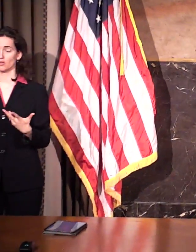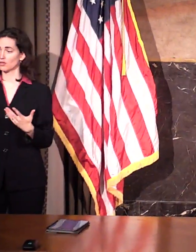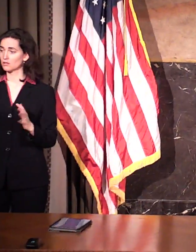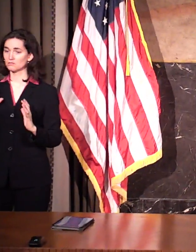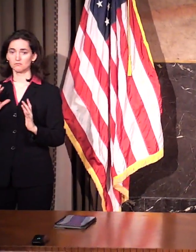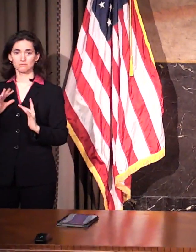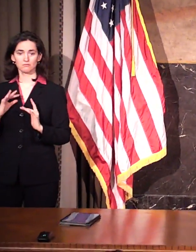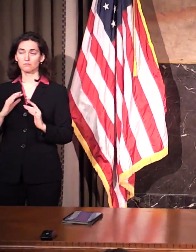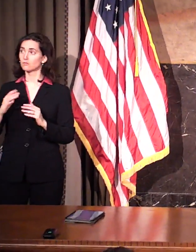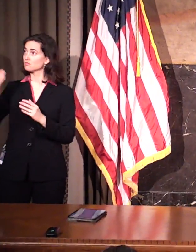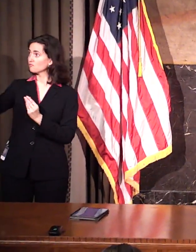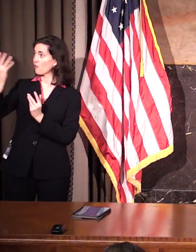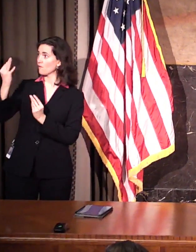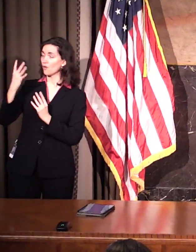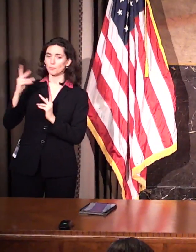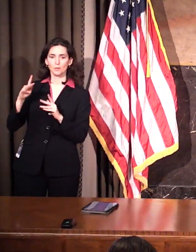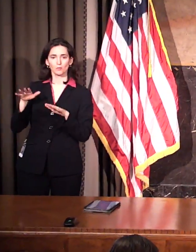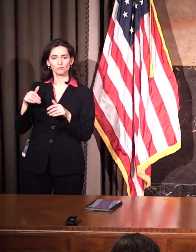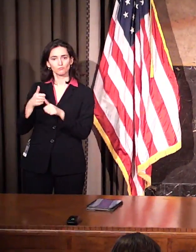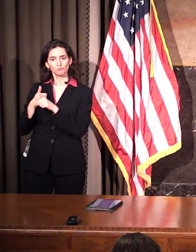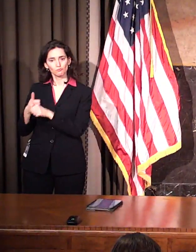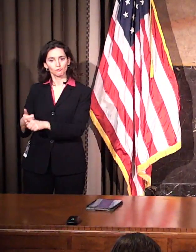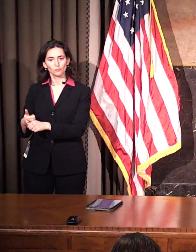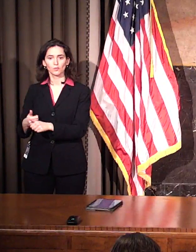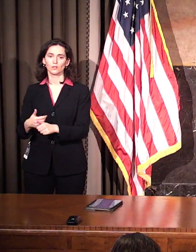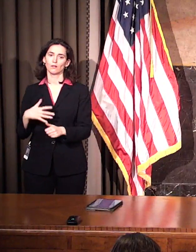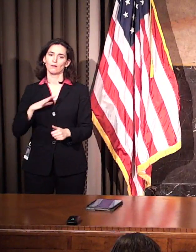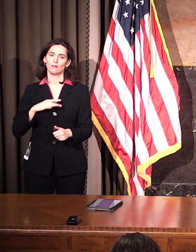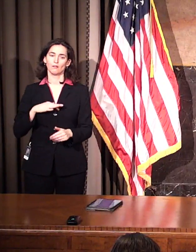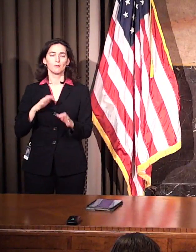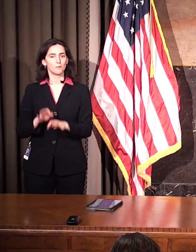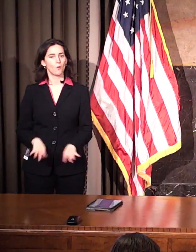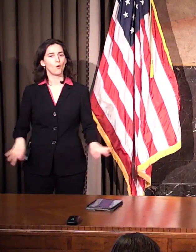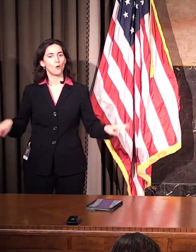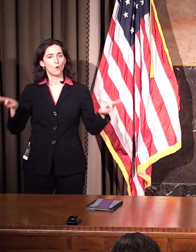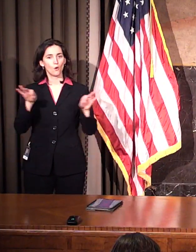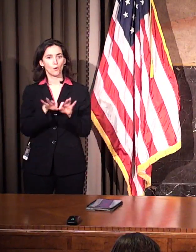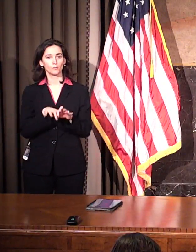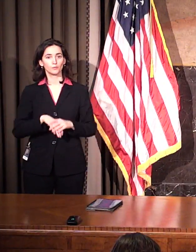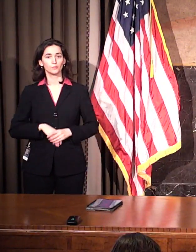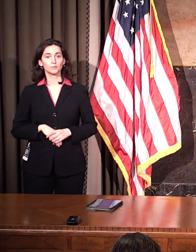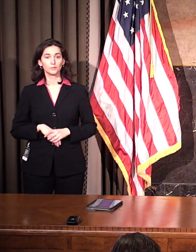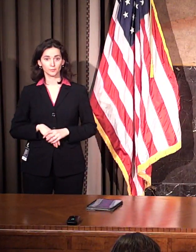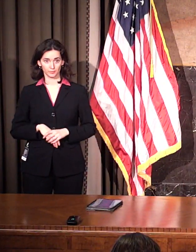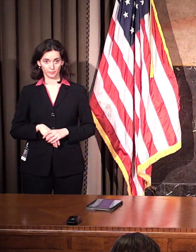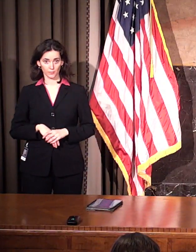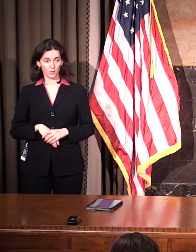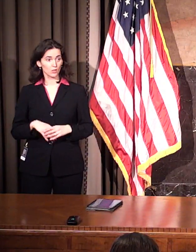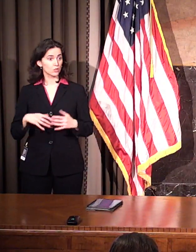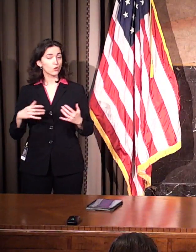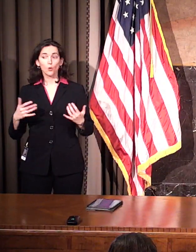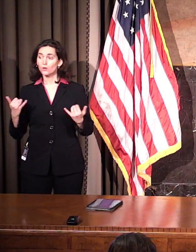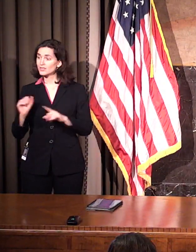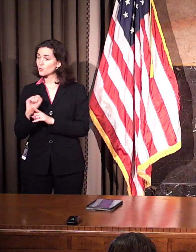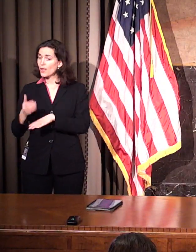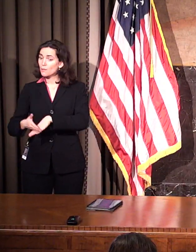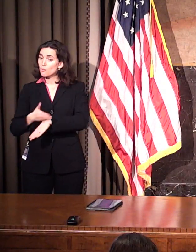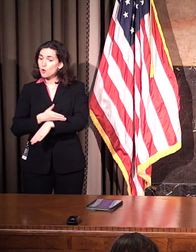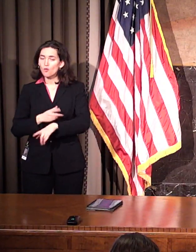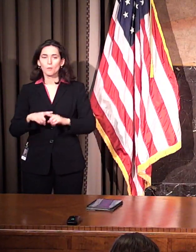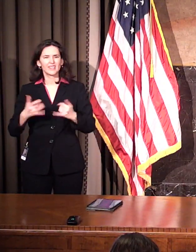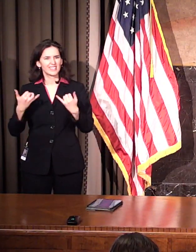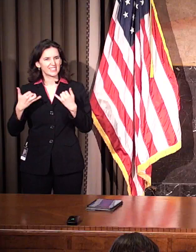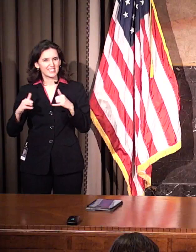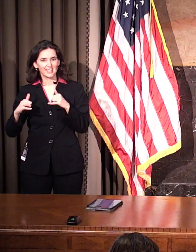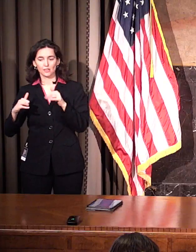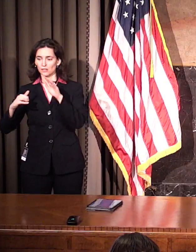restrictions, it's critically important. And while we're much improved, baseline numbers remain relatively